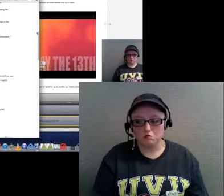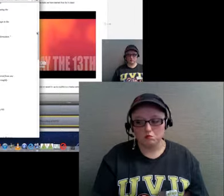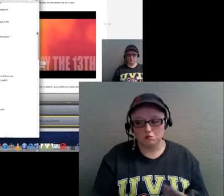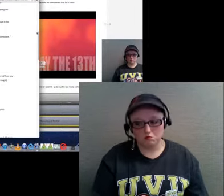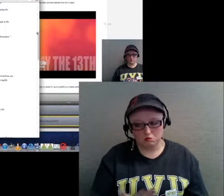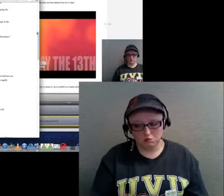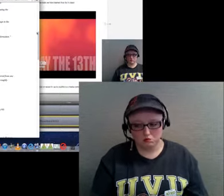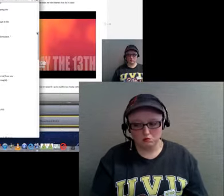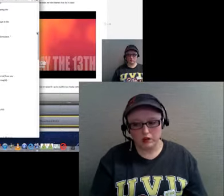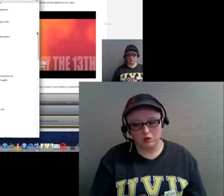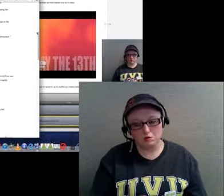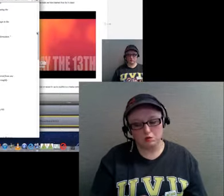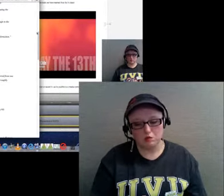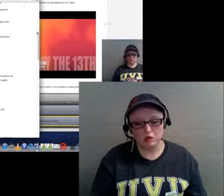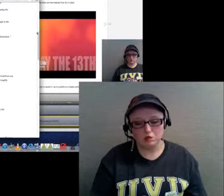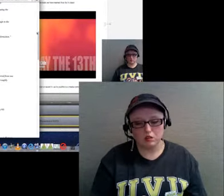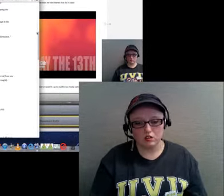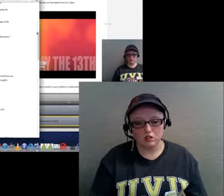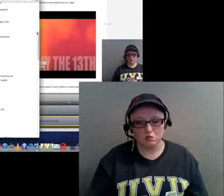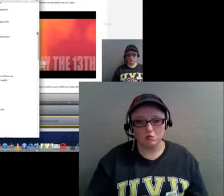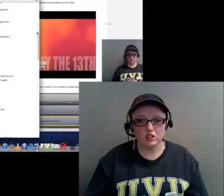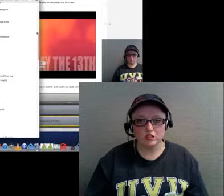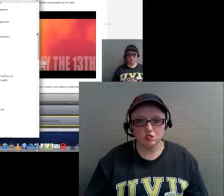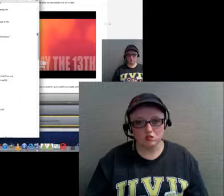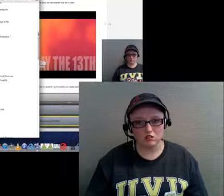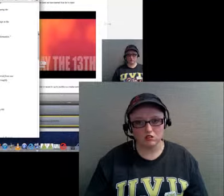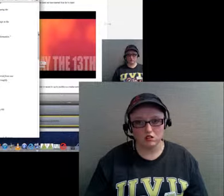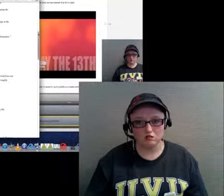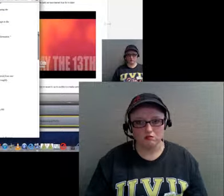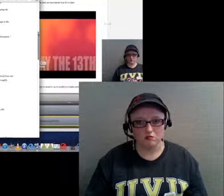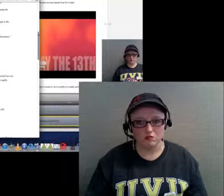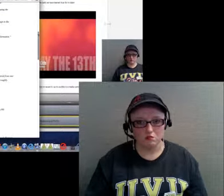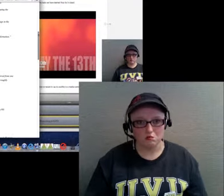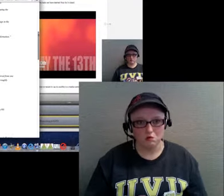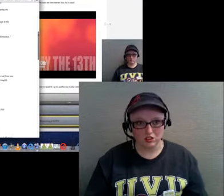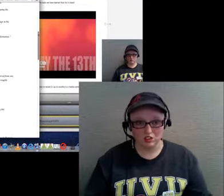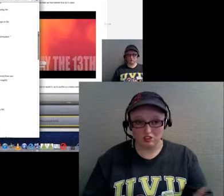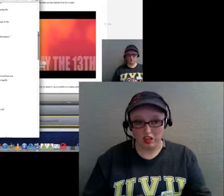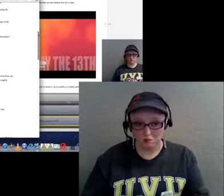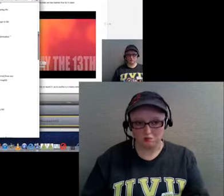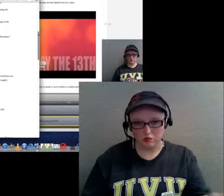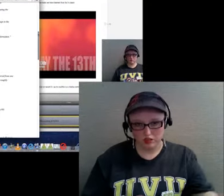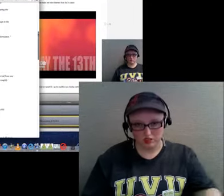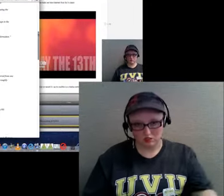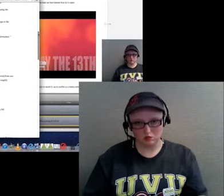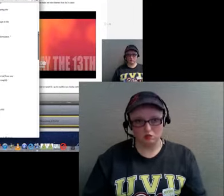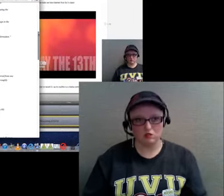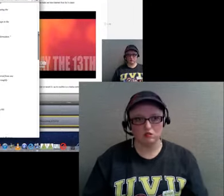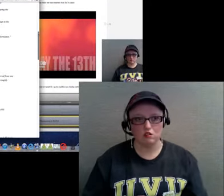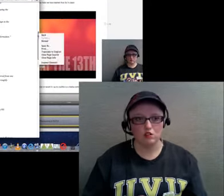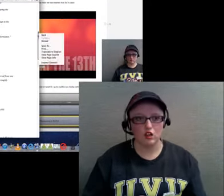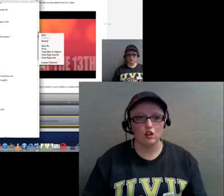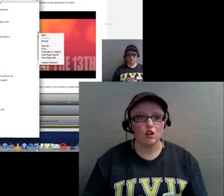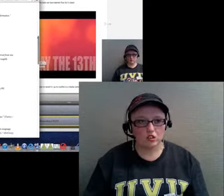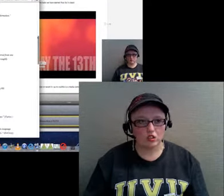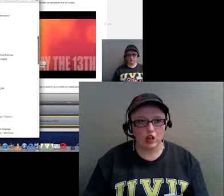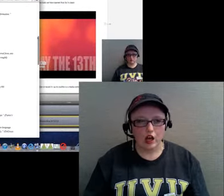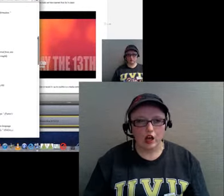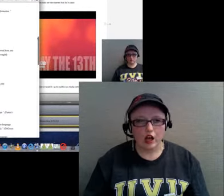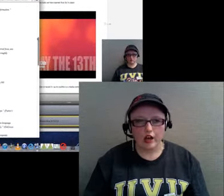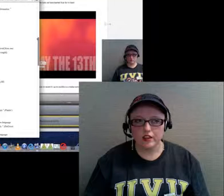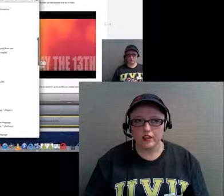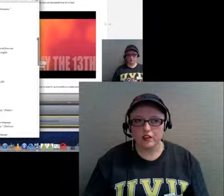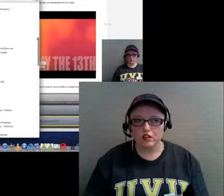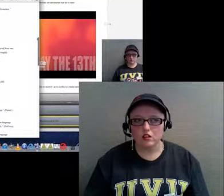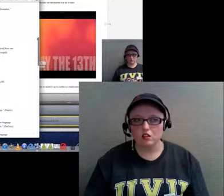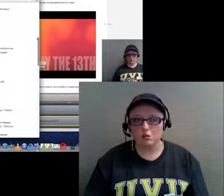that might have been better, but the message was still the message in that sense was still conveyed.